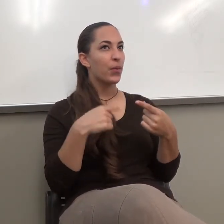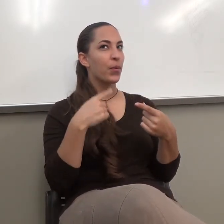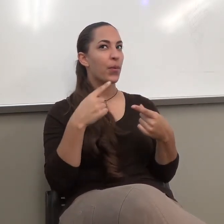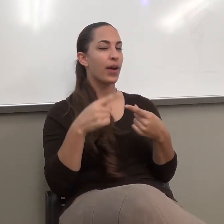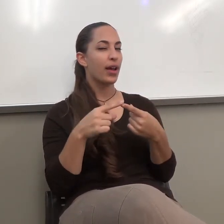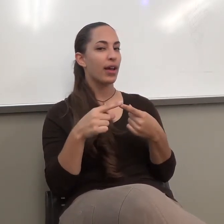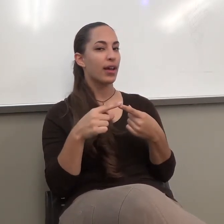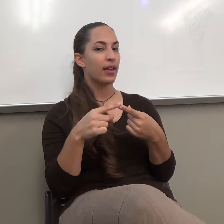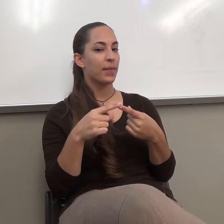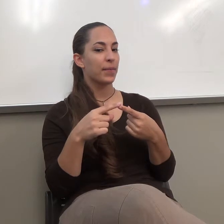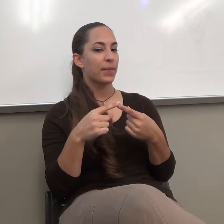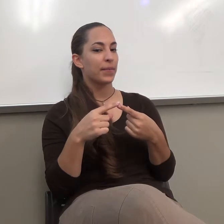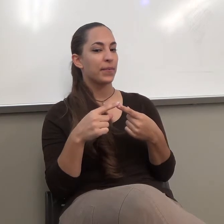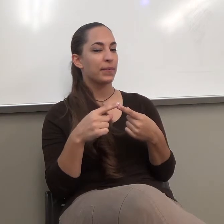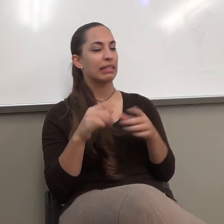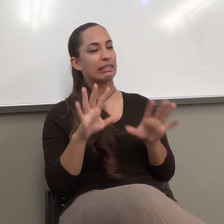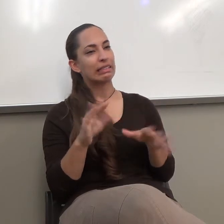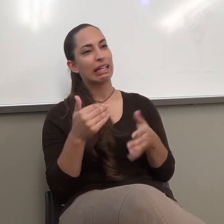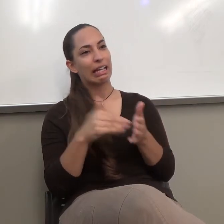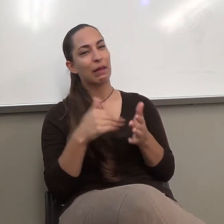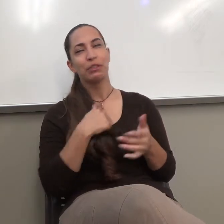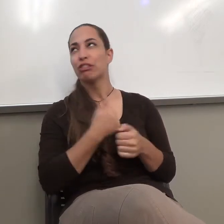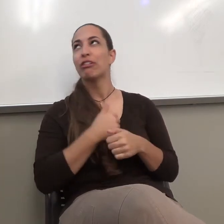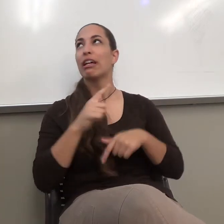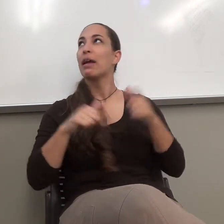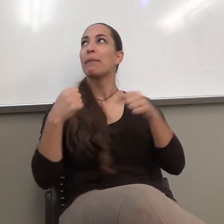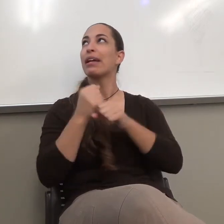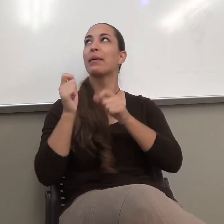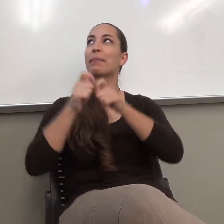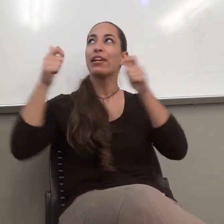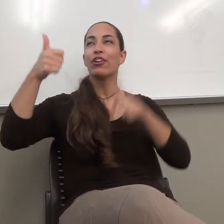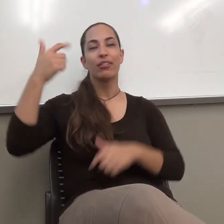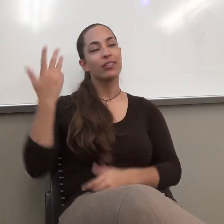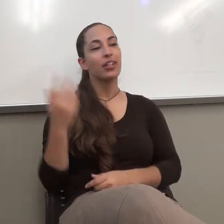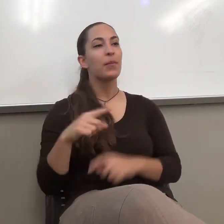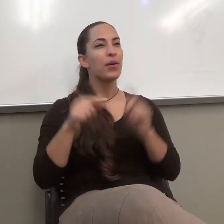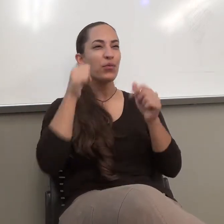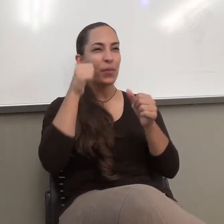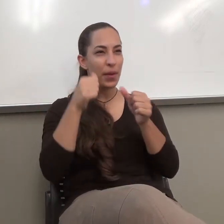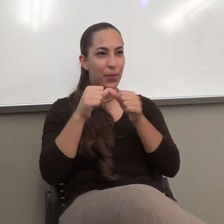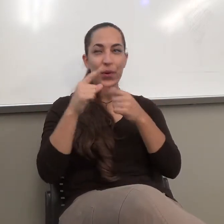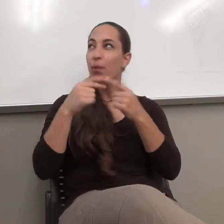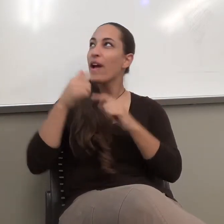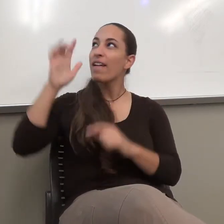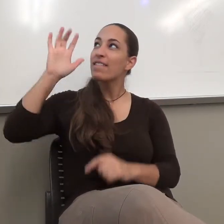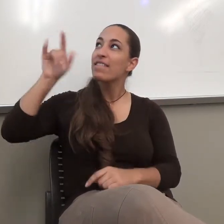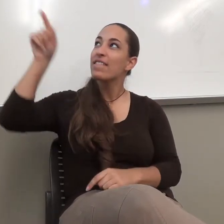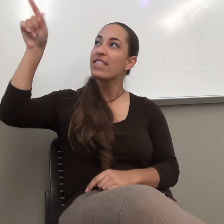and again, I'm sorry I can't make this larger. Remember what happened when we looked at this green underline and